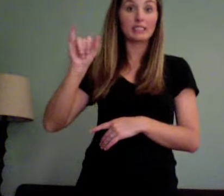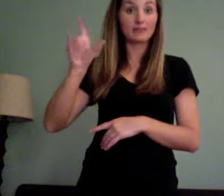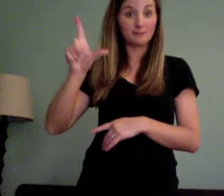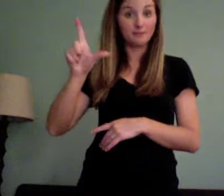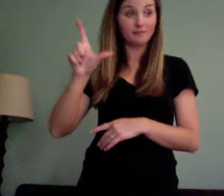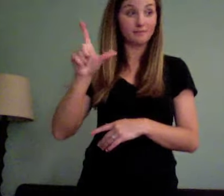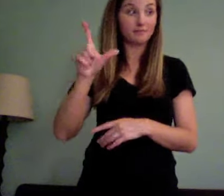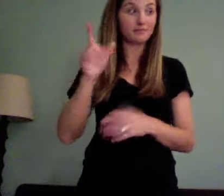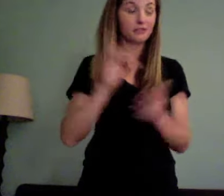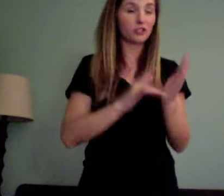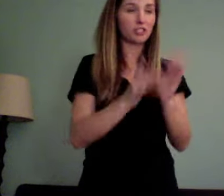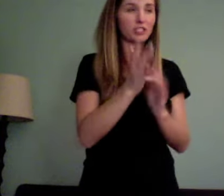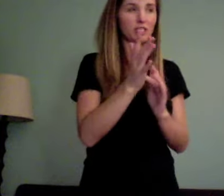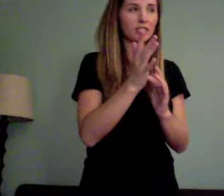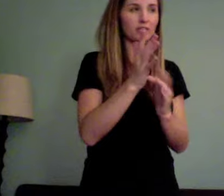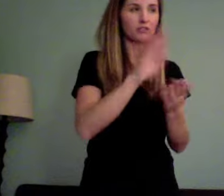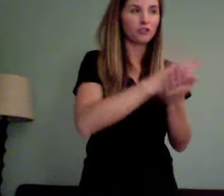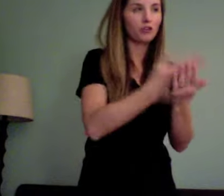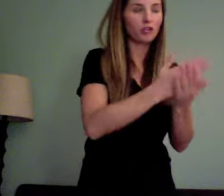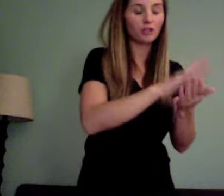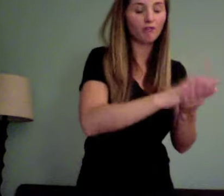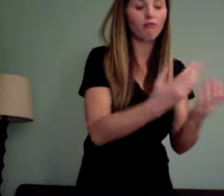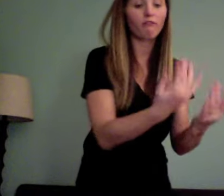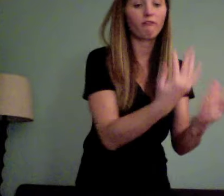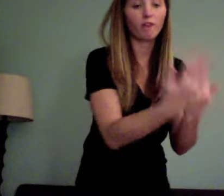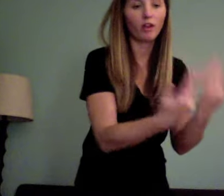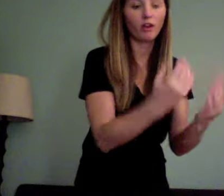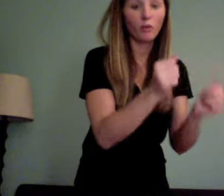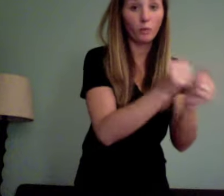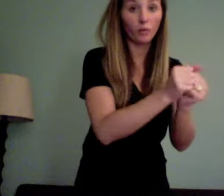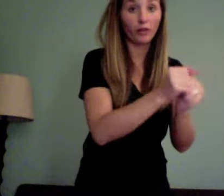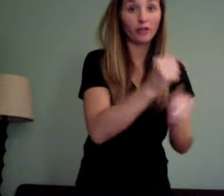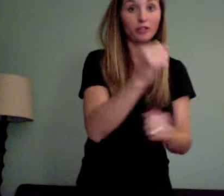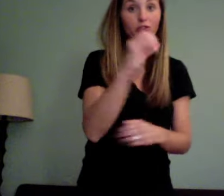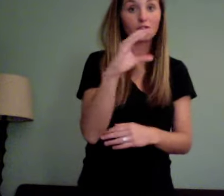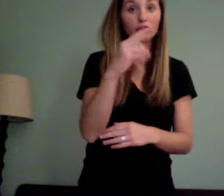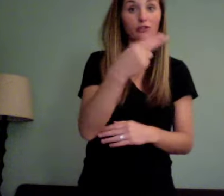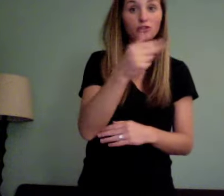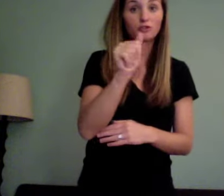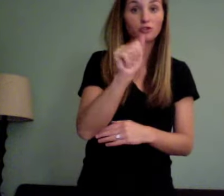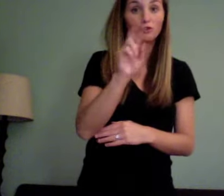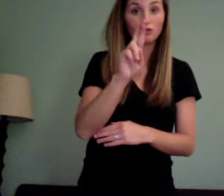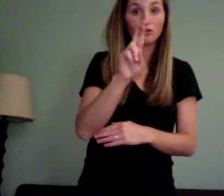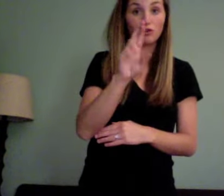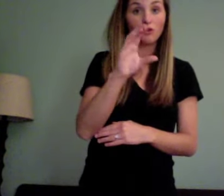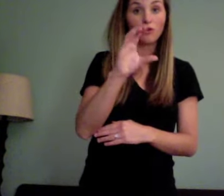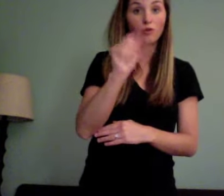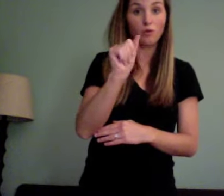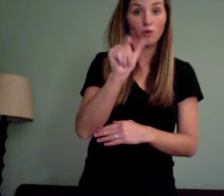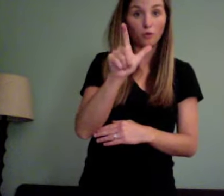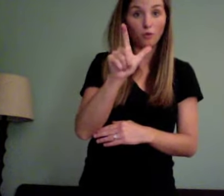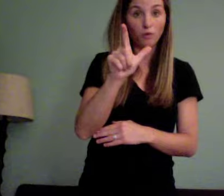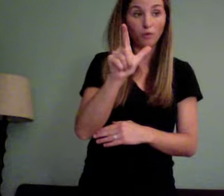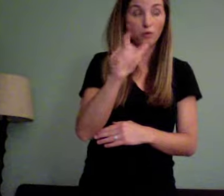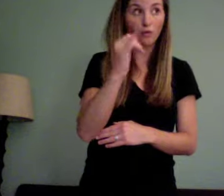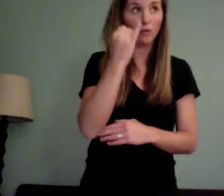a charcoal fire. He's preparing fish at breakfast time. Now, if you're Peter, if I'm Peter, what I'm going to